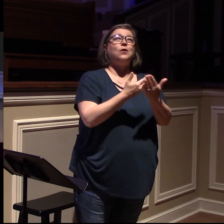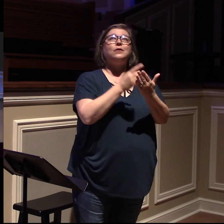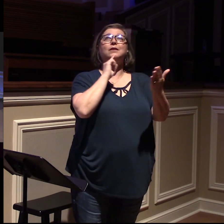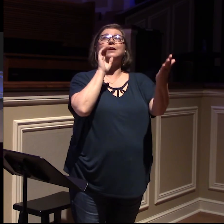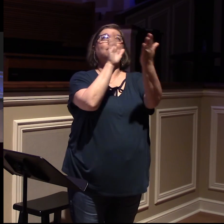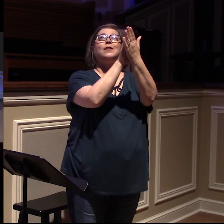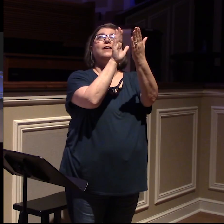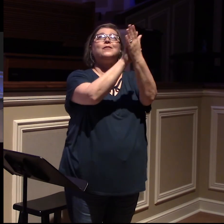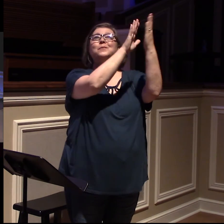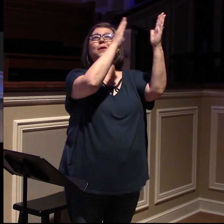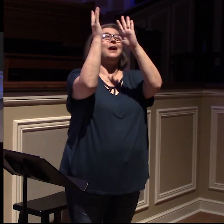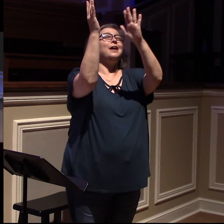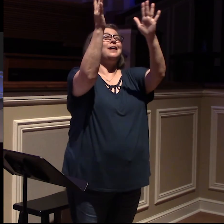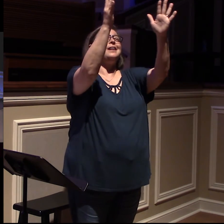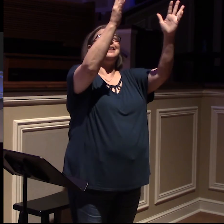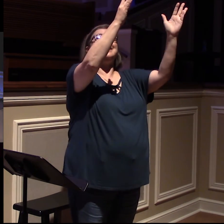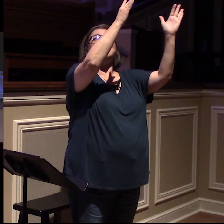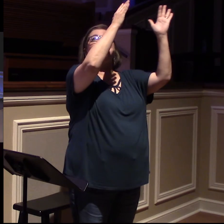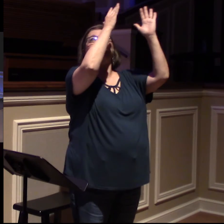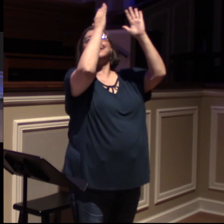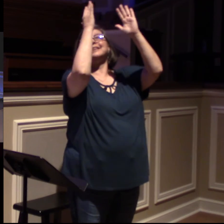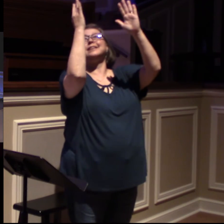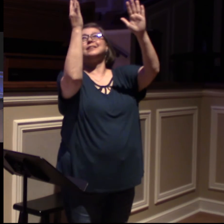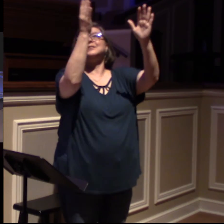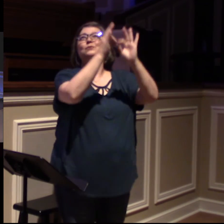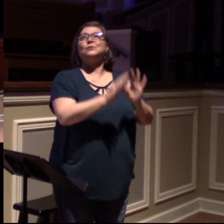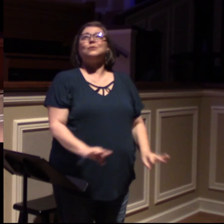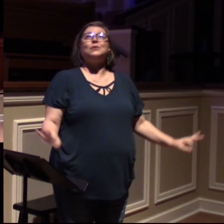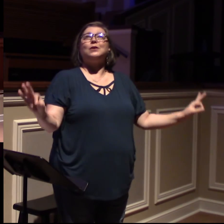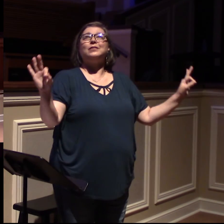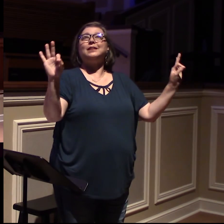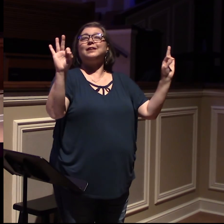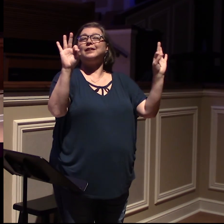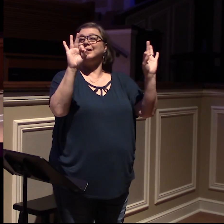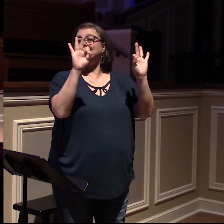You're worthy of all the praise we could ever bring.